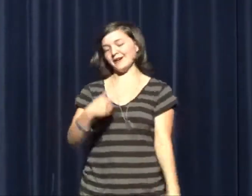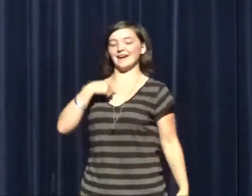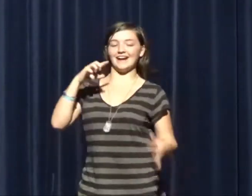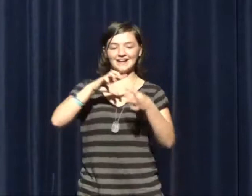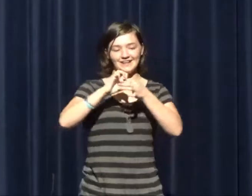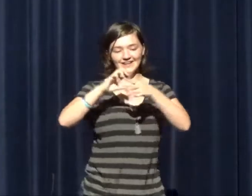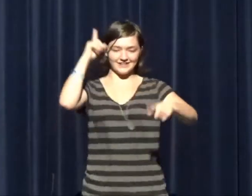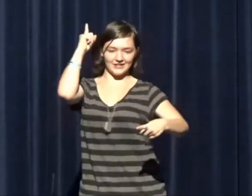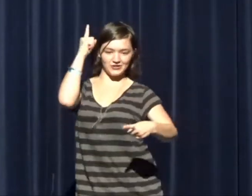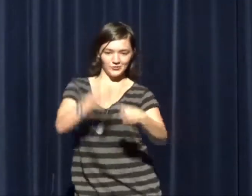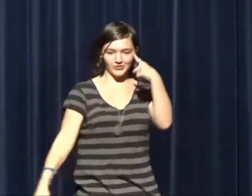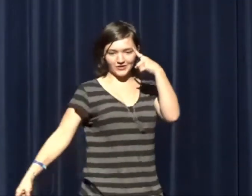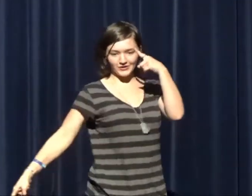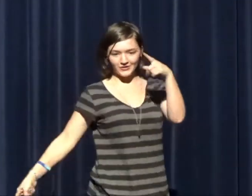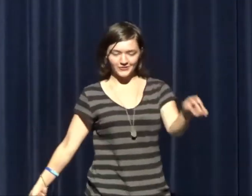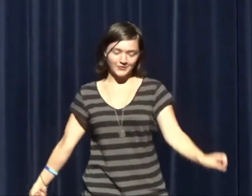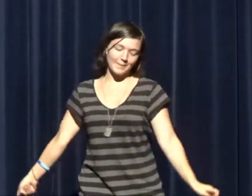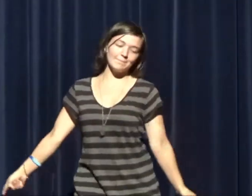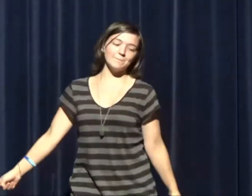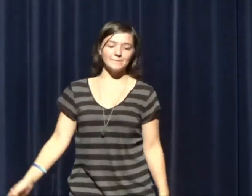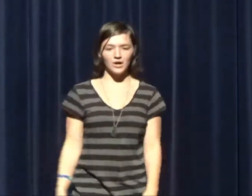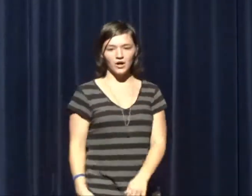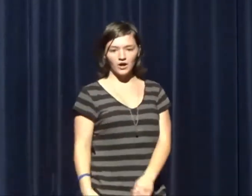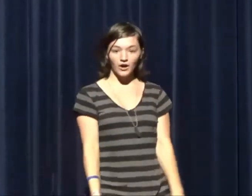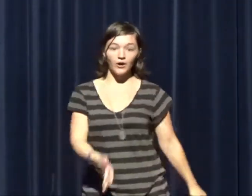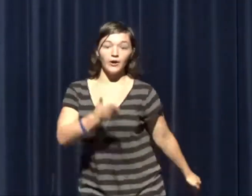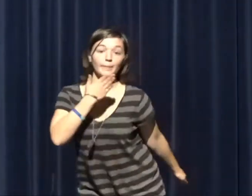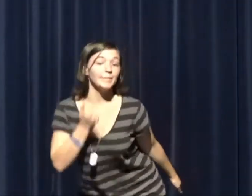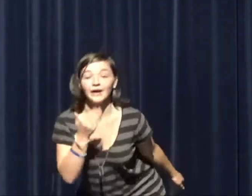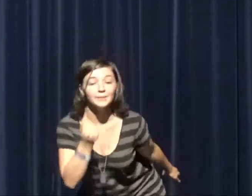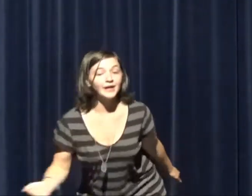I can't just let you go Oh baby,